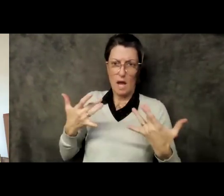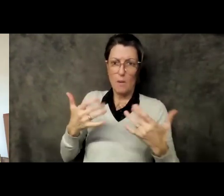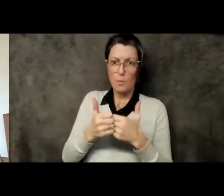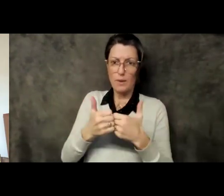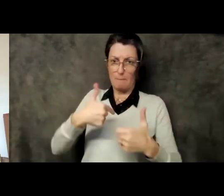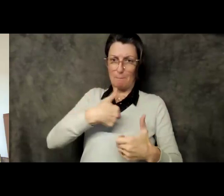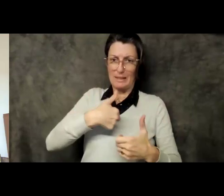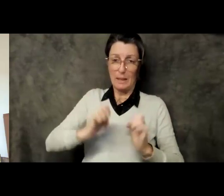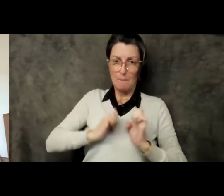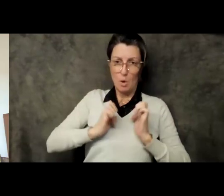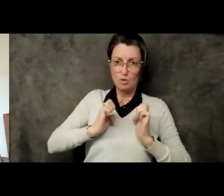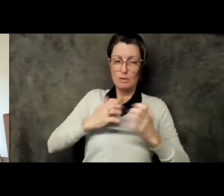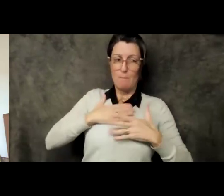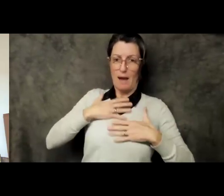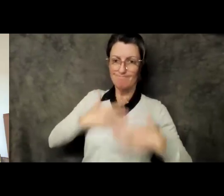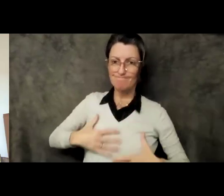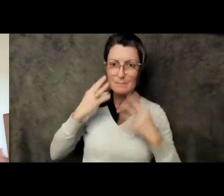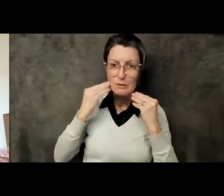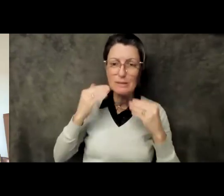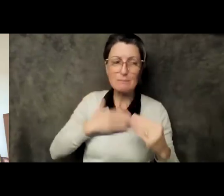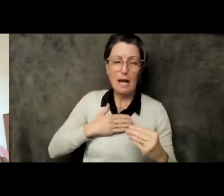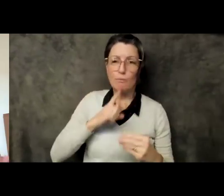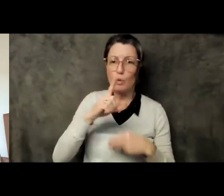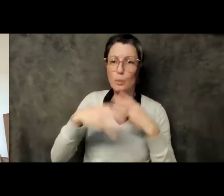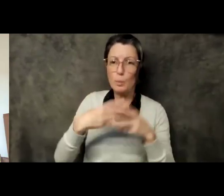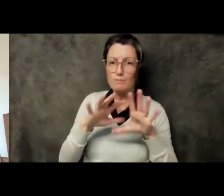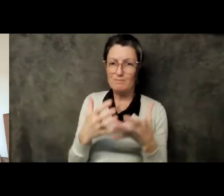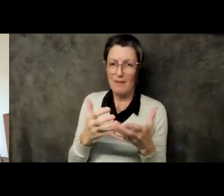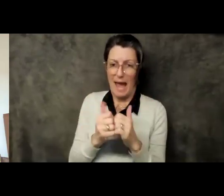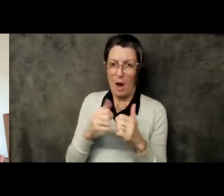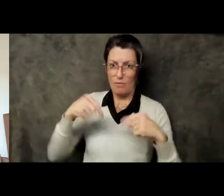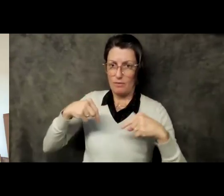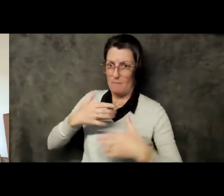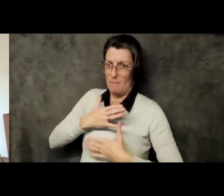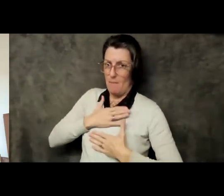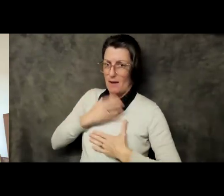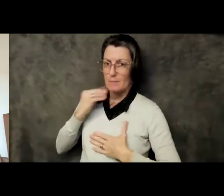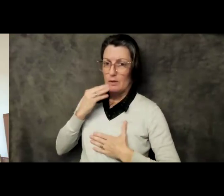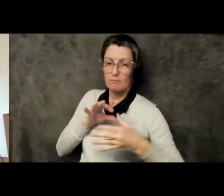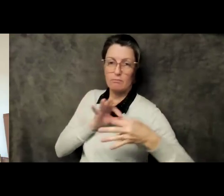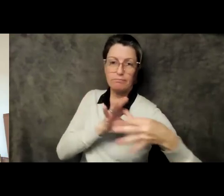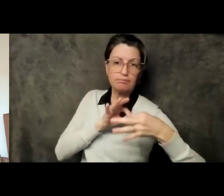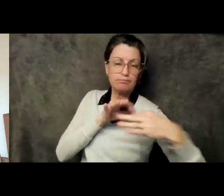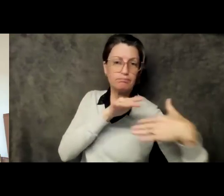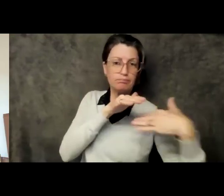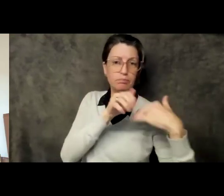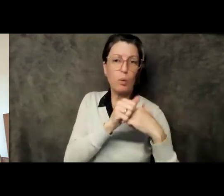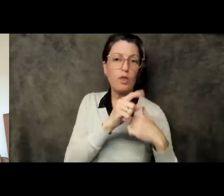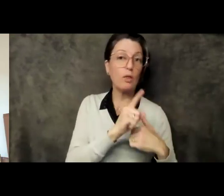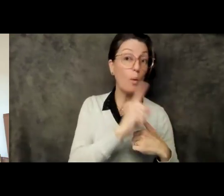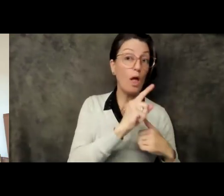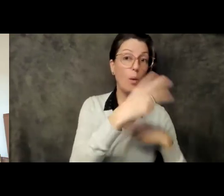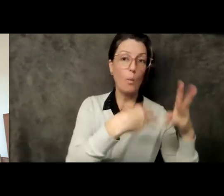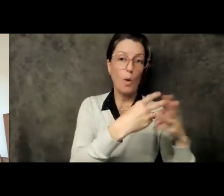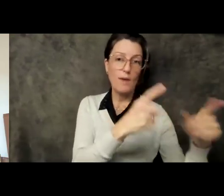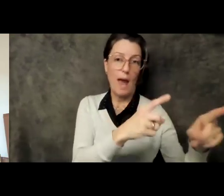happening with you in your reality? And how does that interplay with what's going on in the world, right? So, because we're